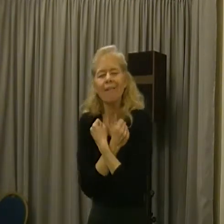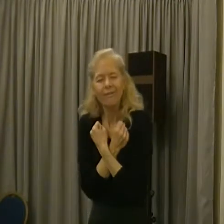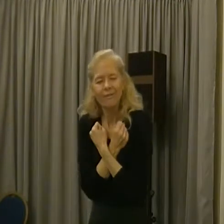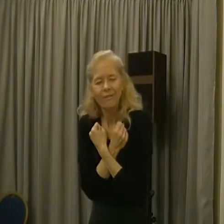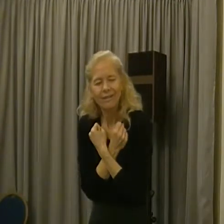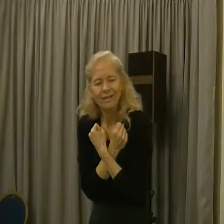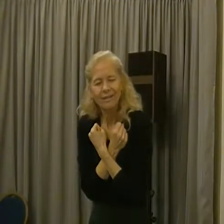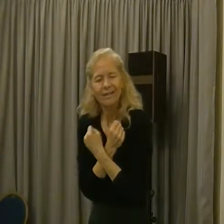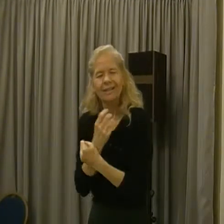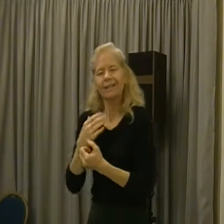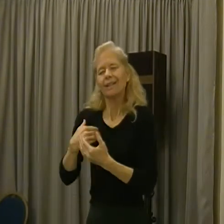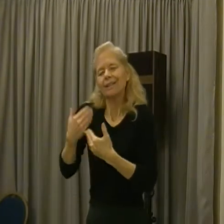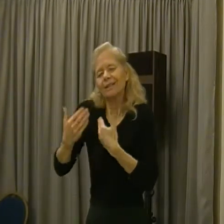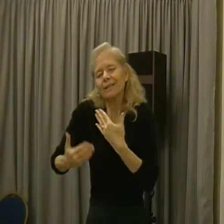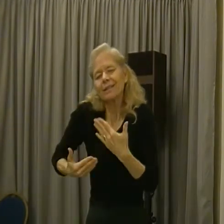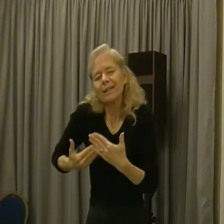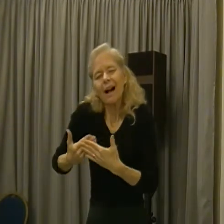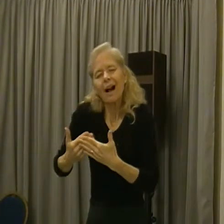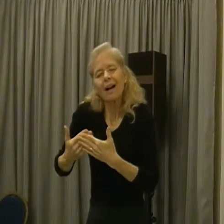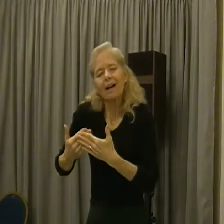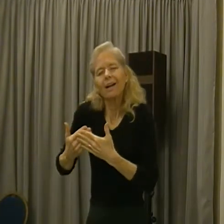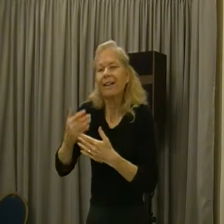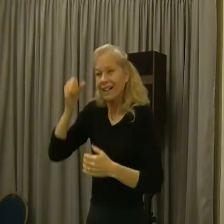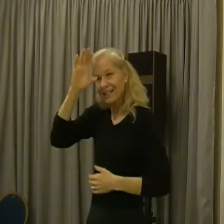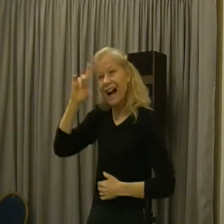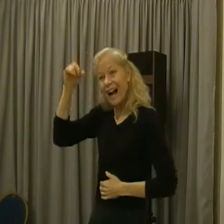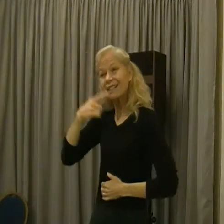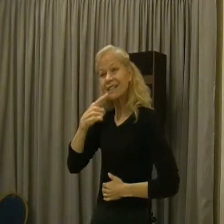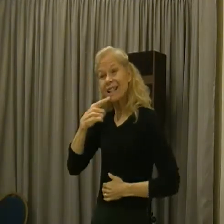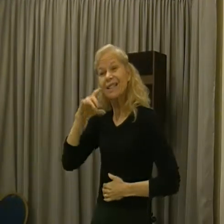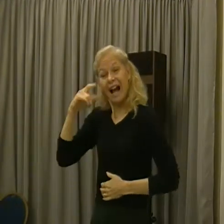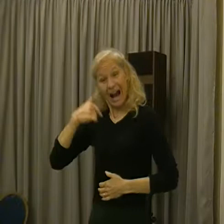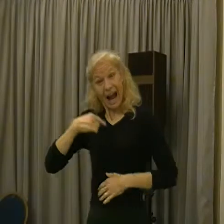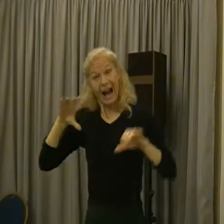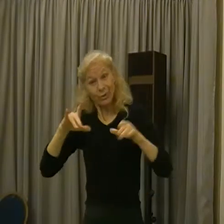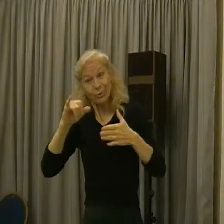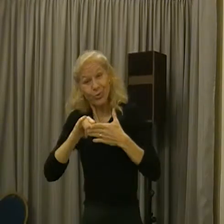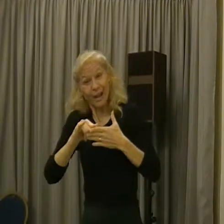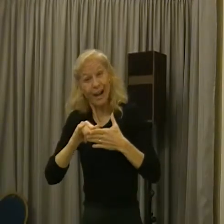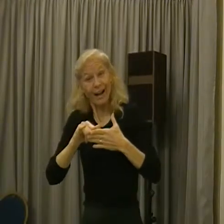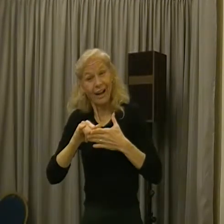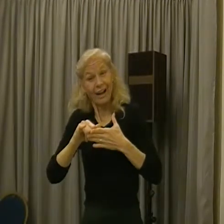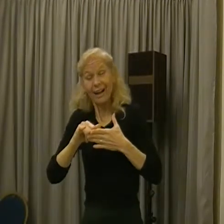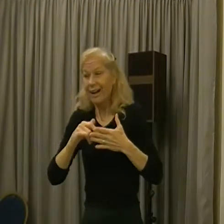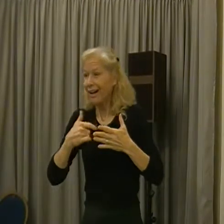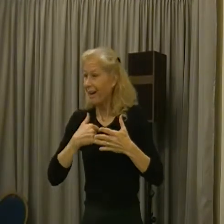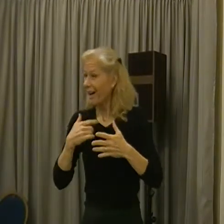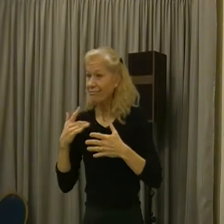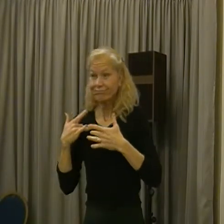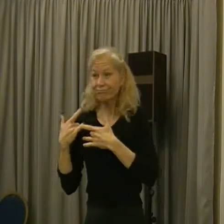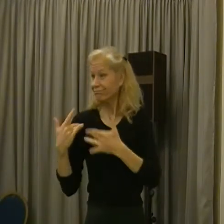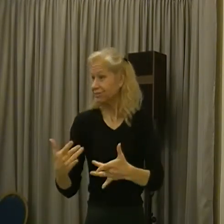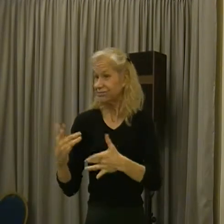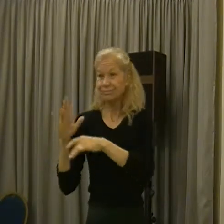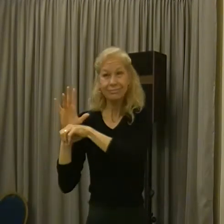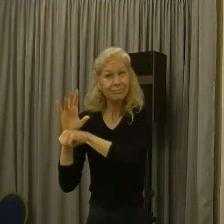kindness. I practice loving kindness, goodness, mercy,